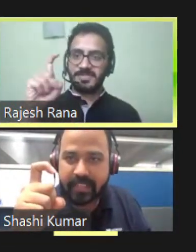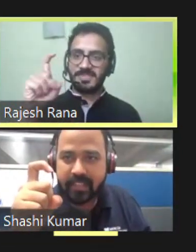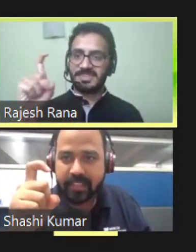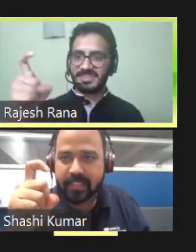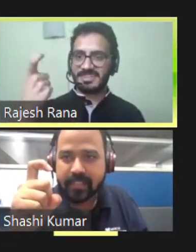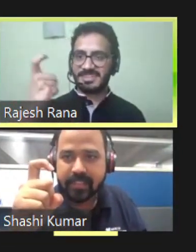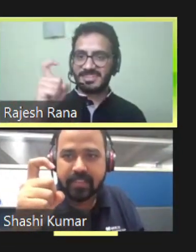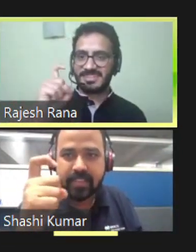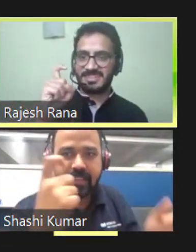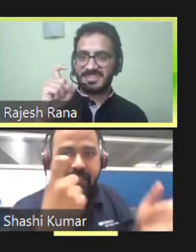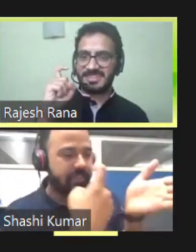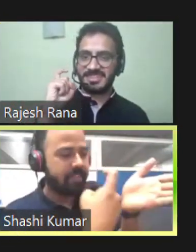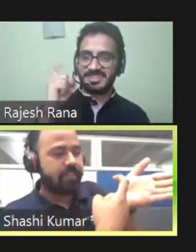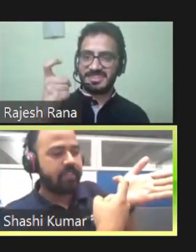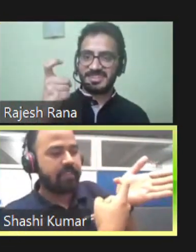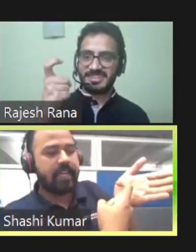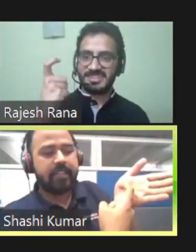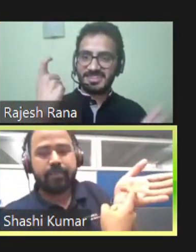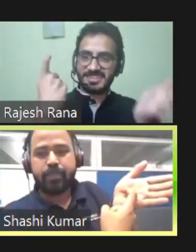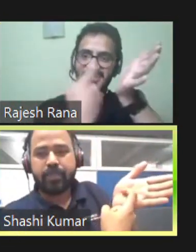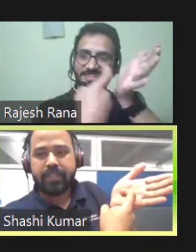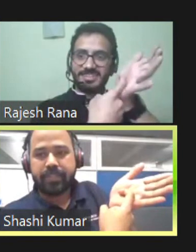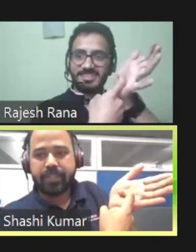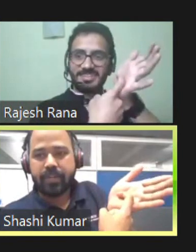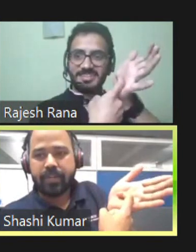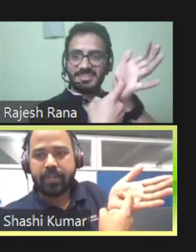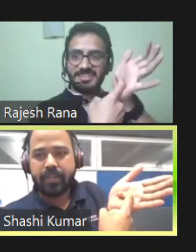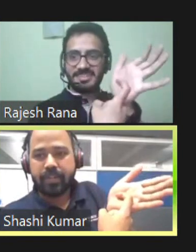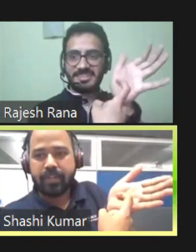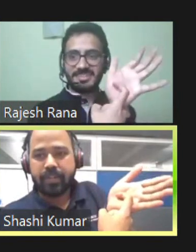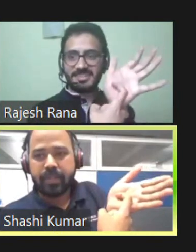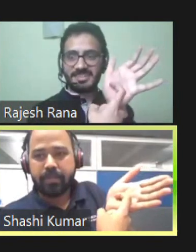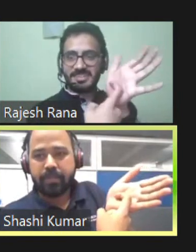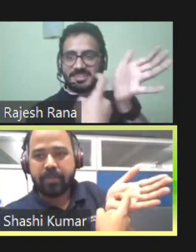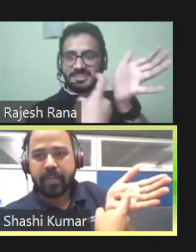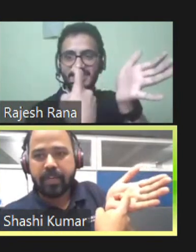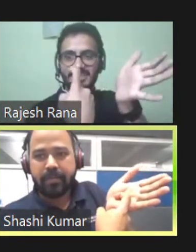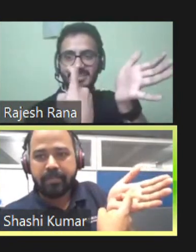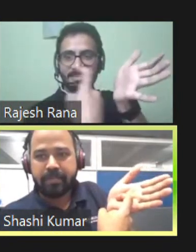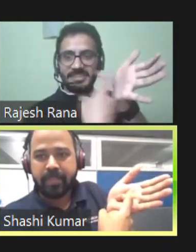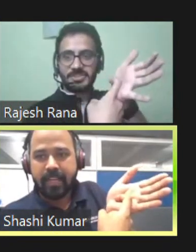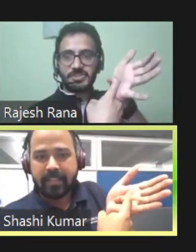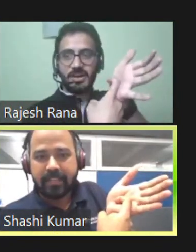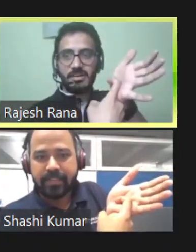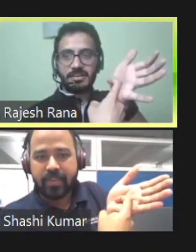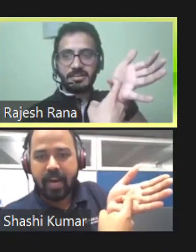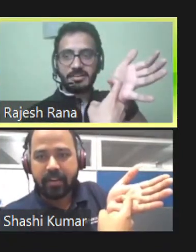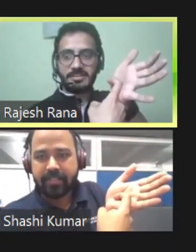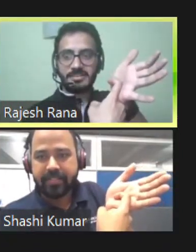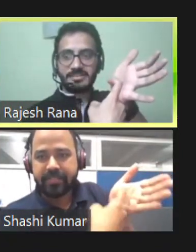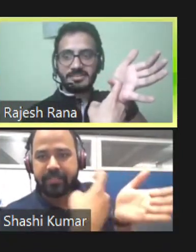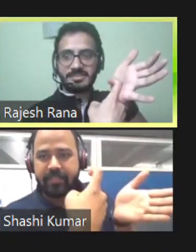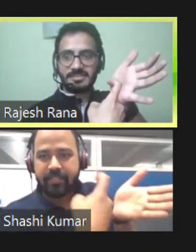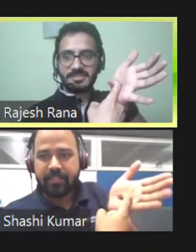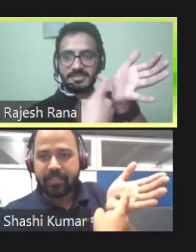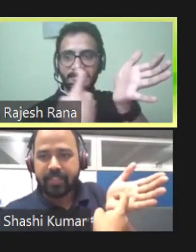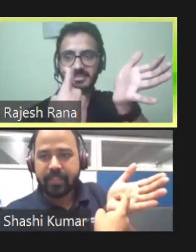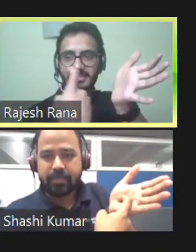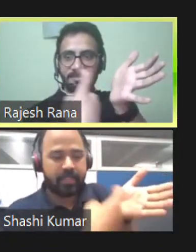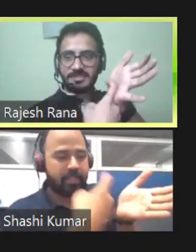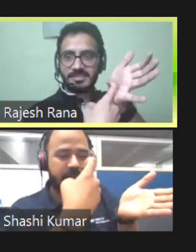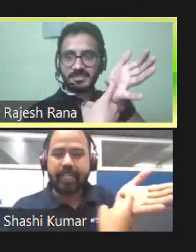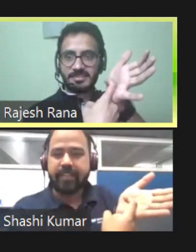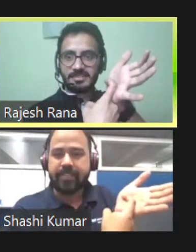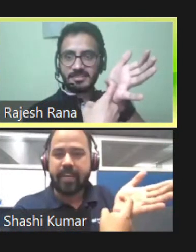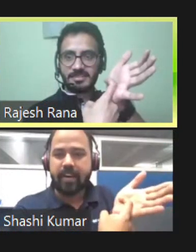finger like this, index finger, and put it on the palm, and then it's R. Just